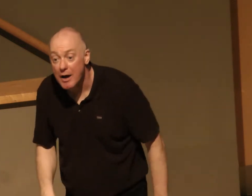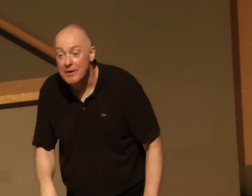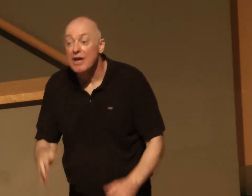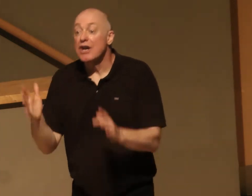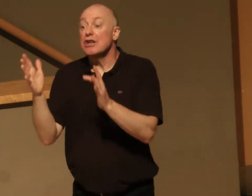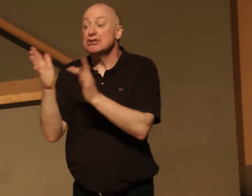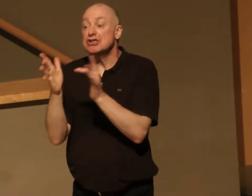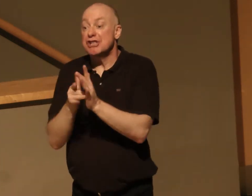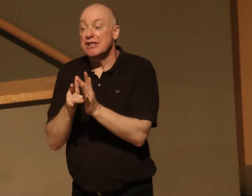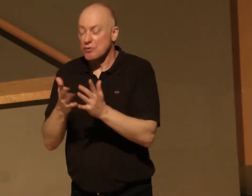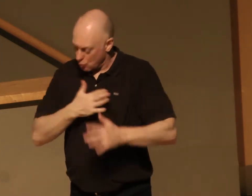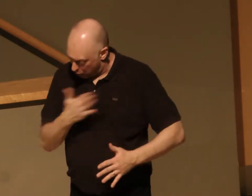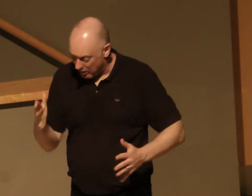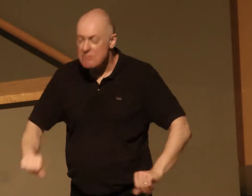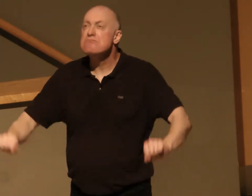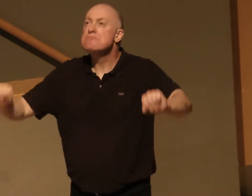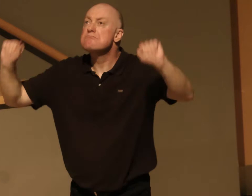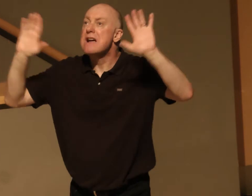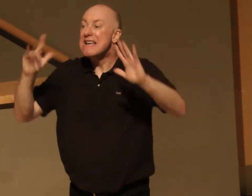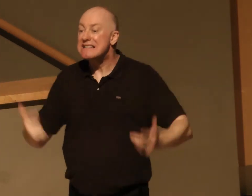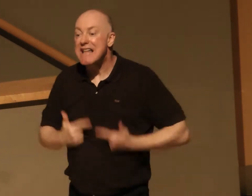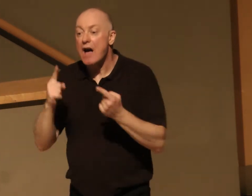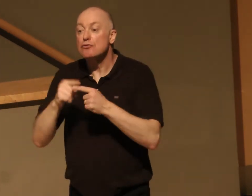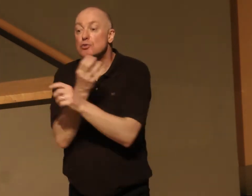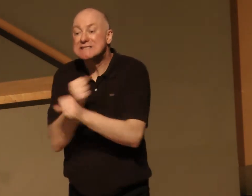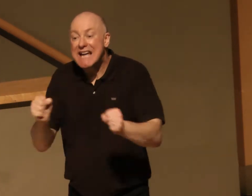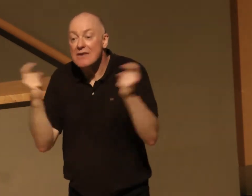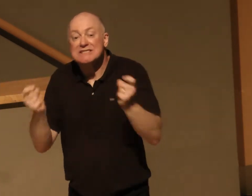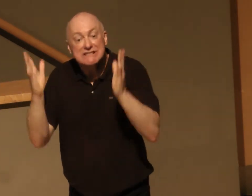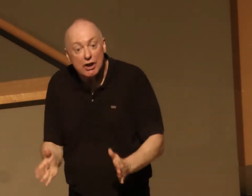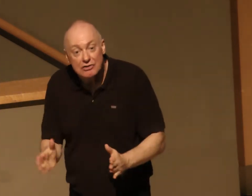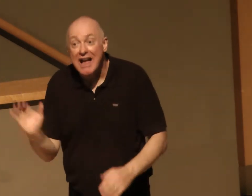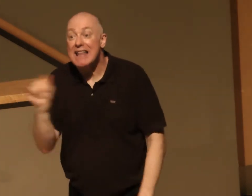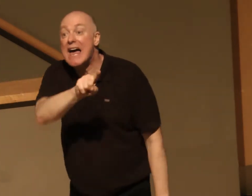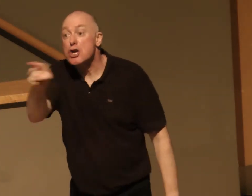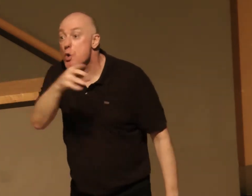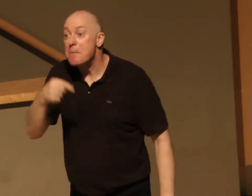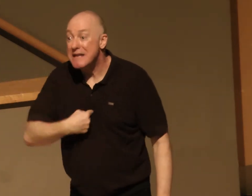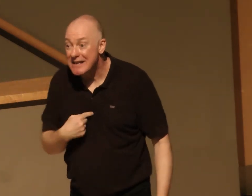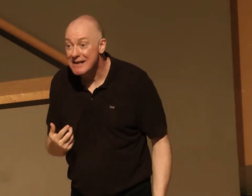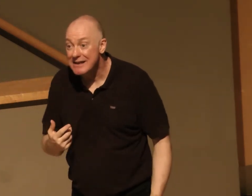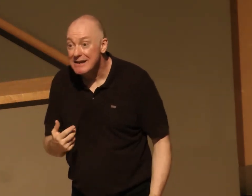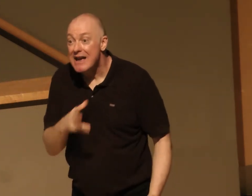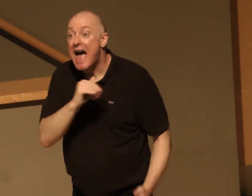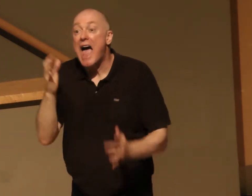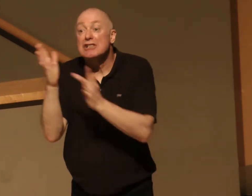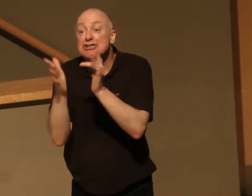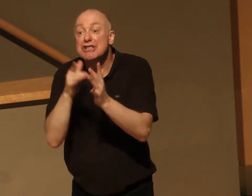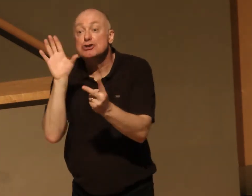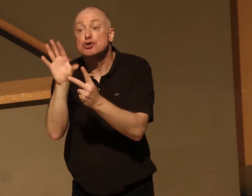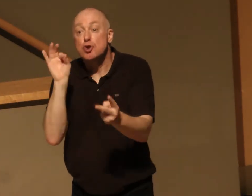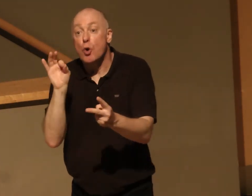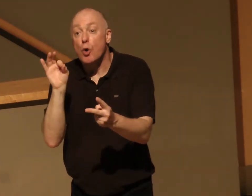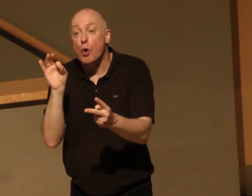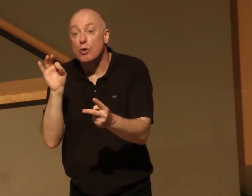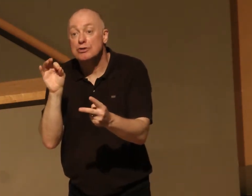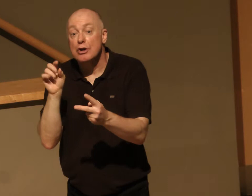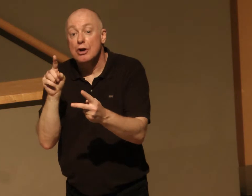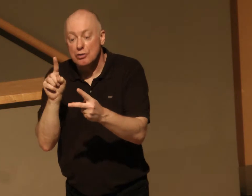chose to lay down His life to save sinners like you and me. And He chose to take His life back up again